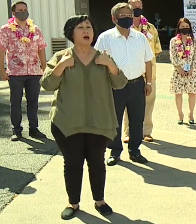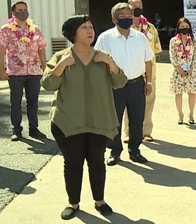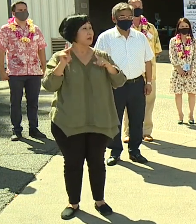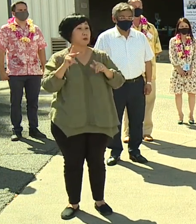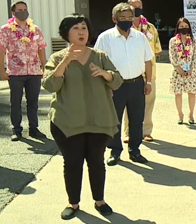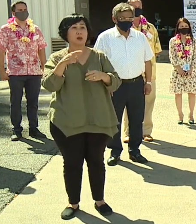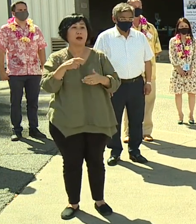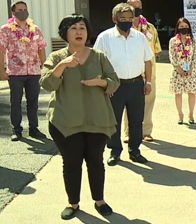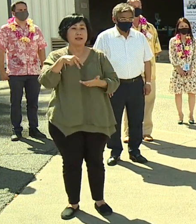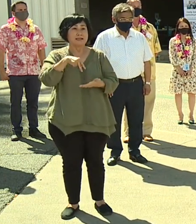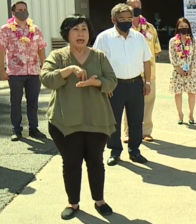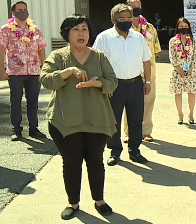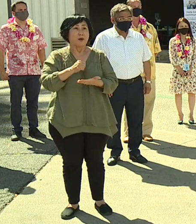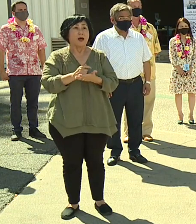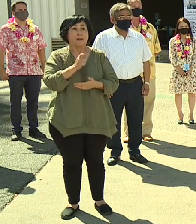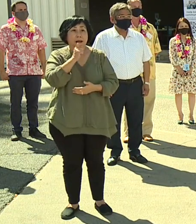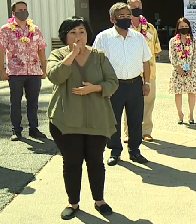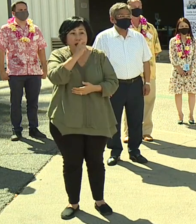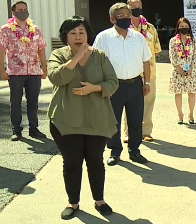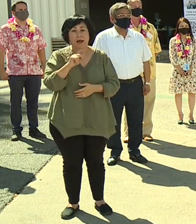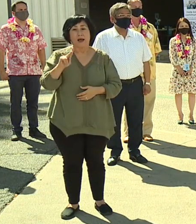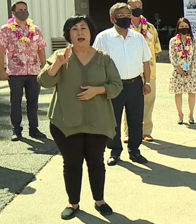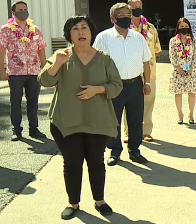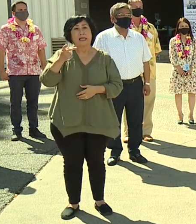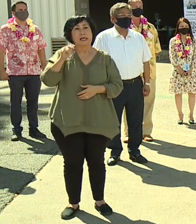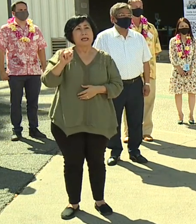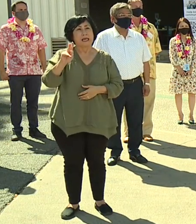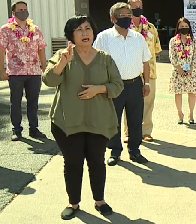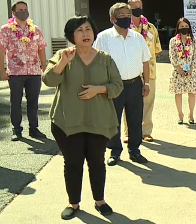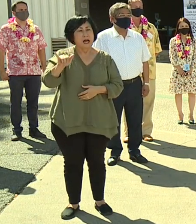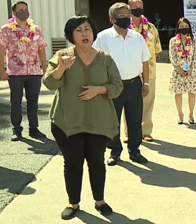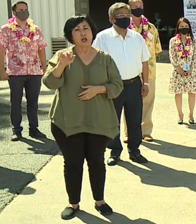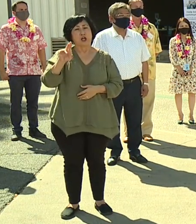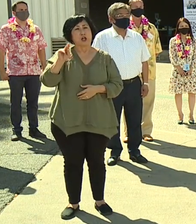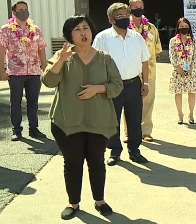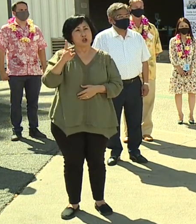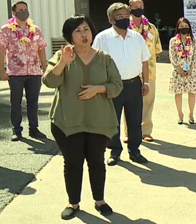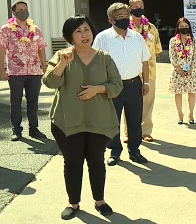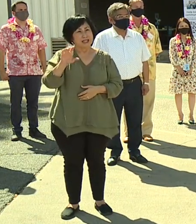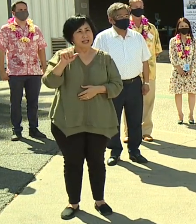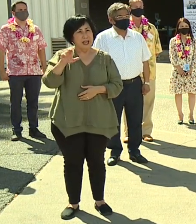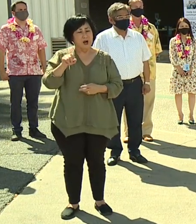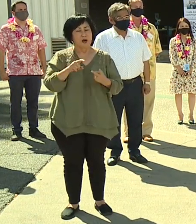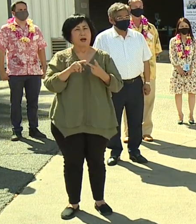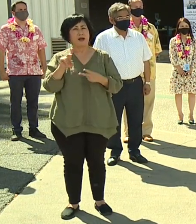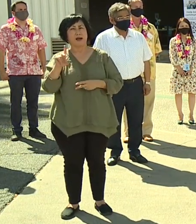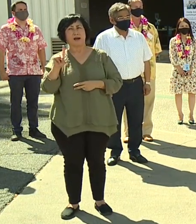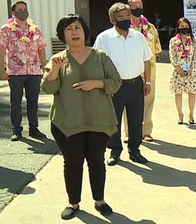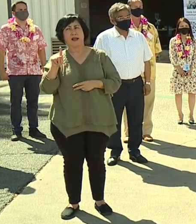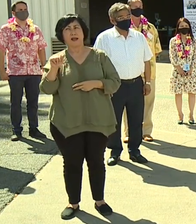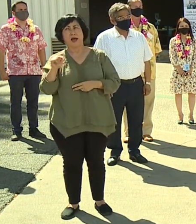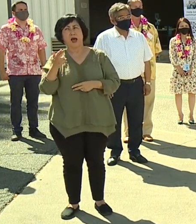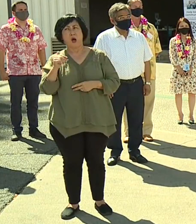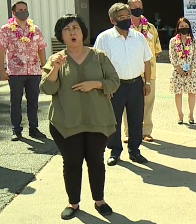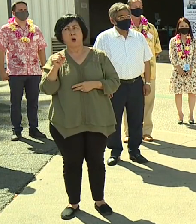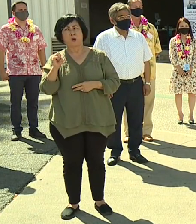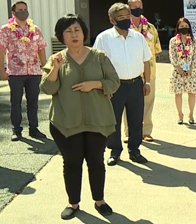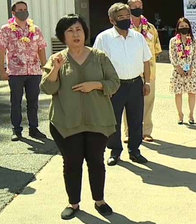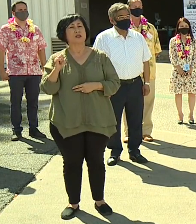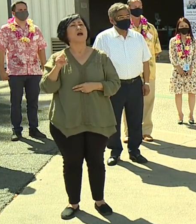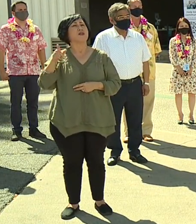swabbers through Kalihi Kai, urgent care. We have Data House providing the back